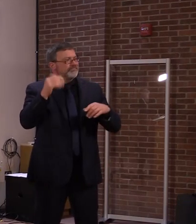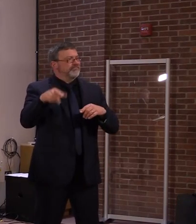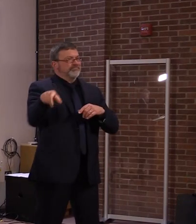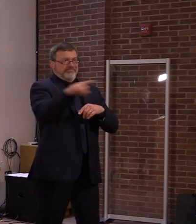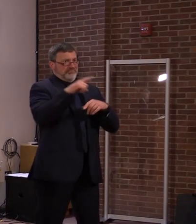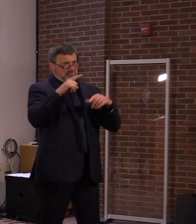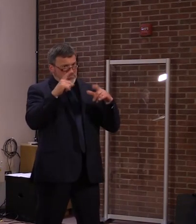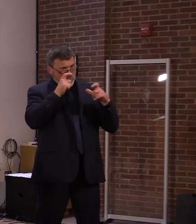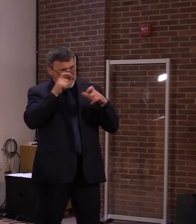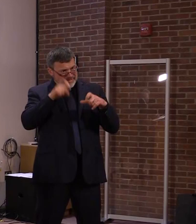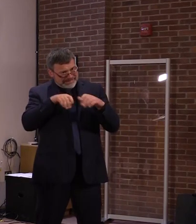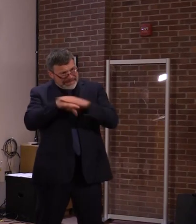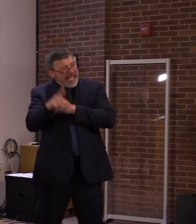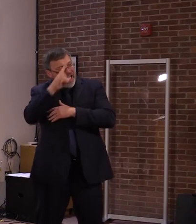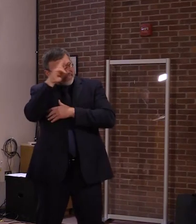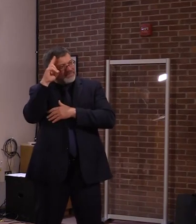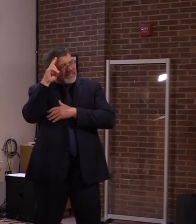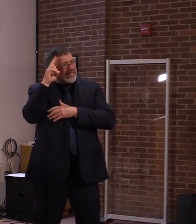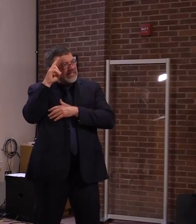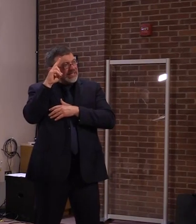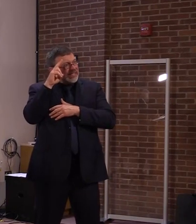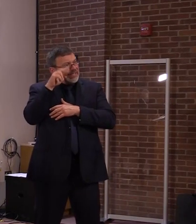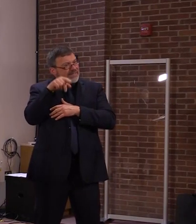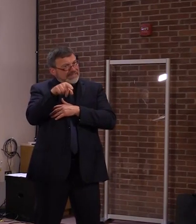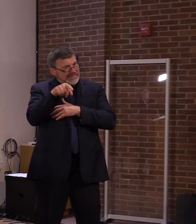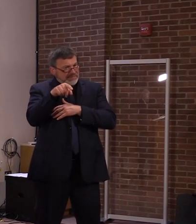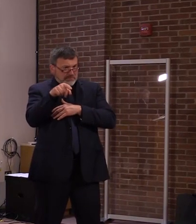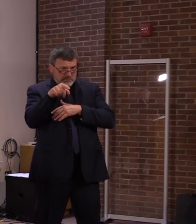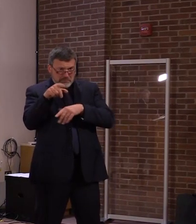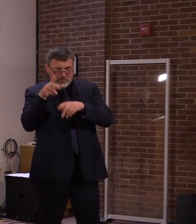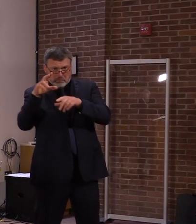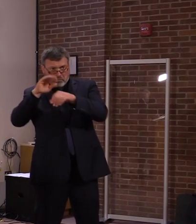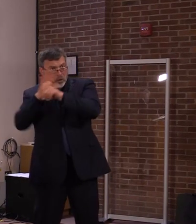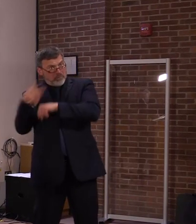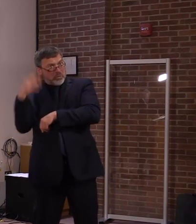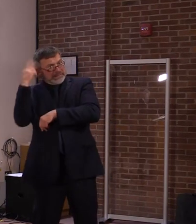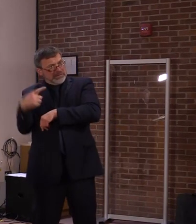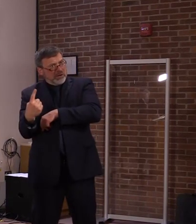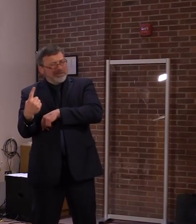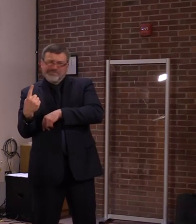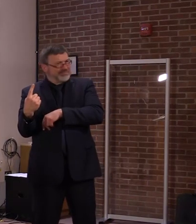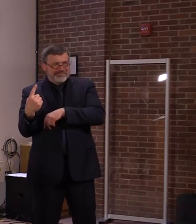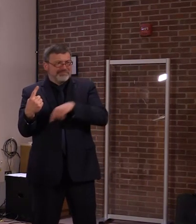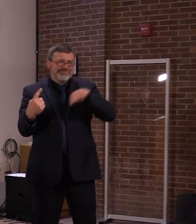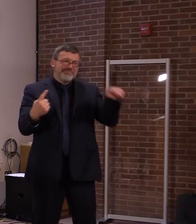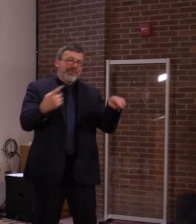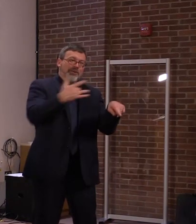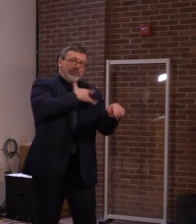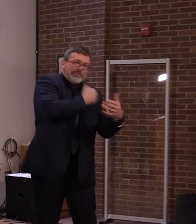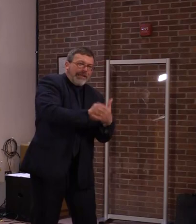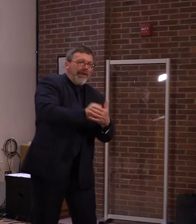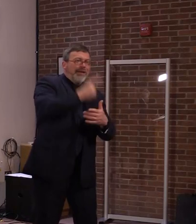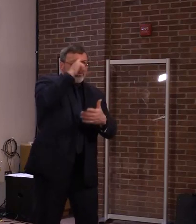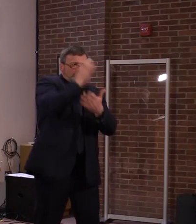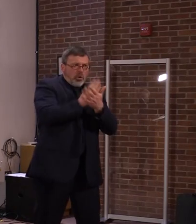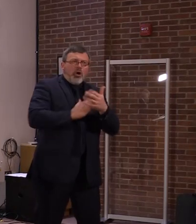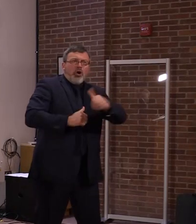an ICU bed can access them. So please get vaccinated and get your